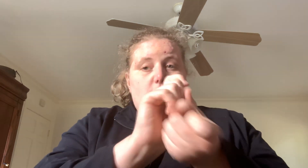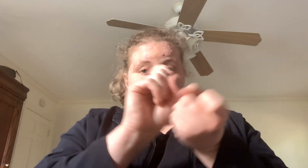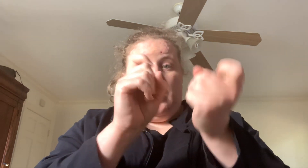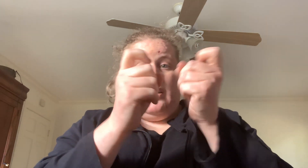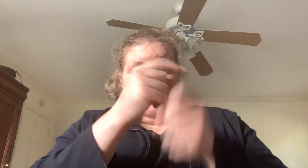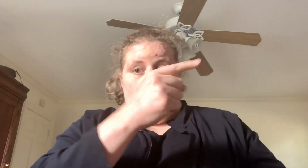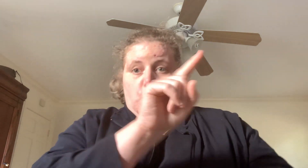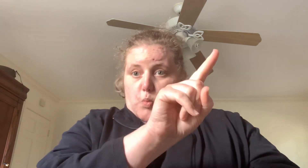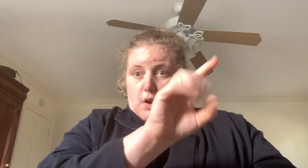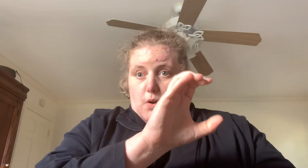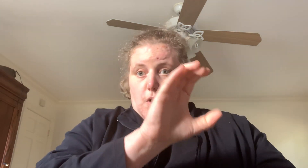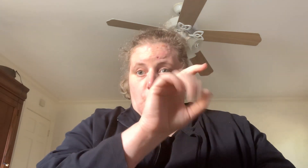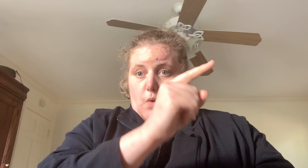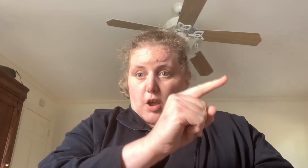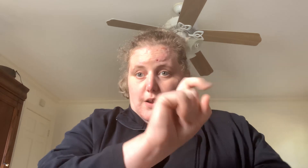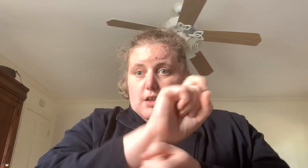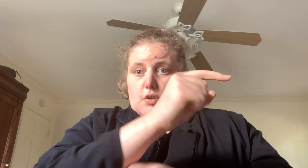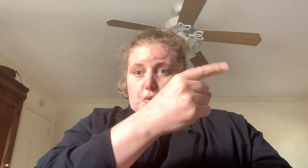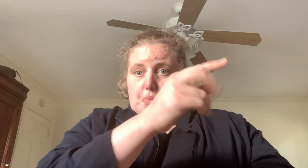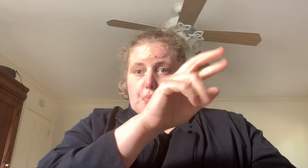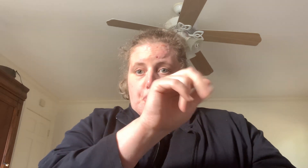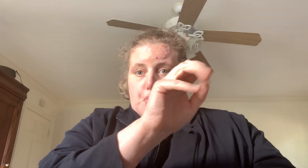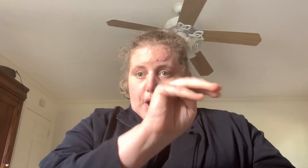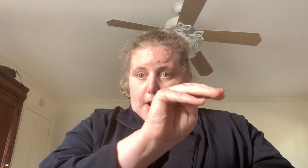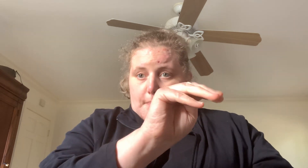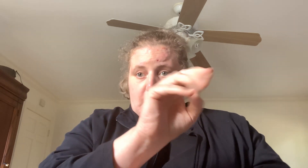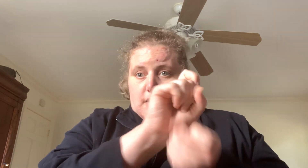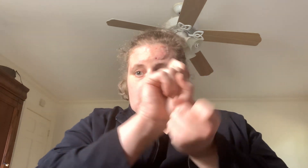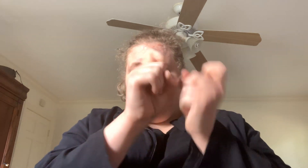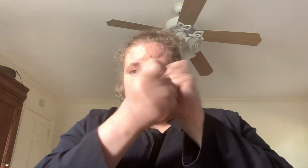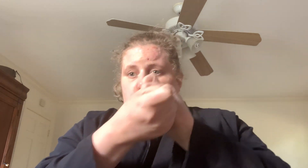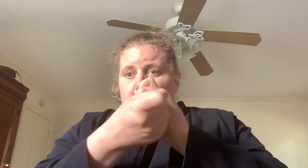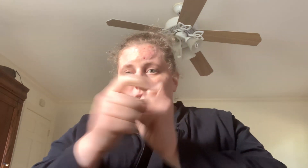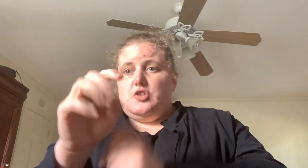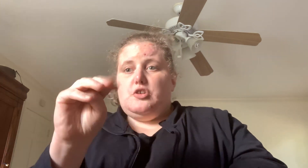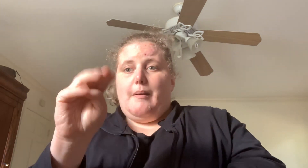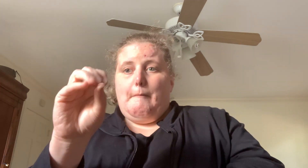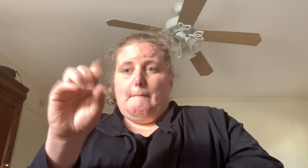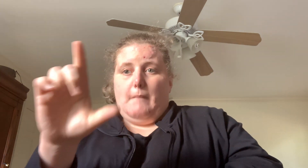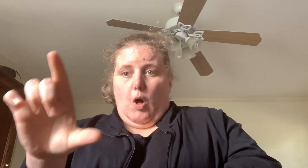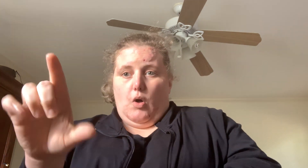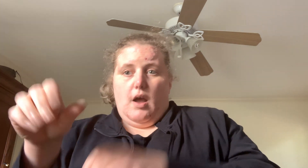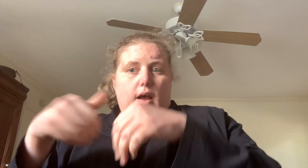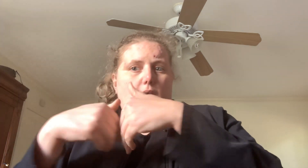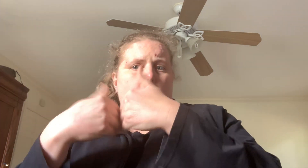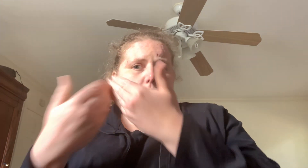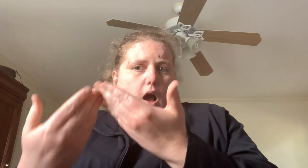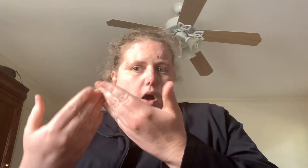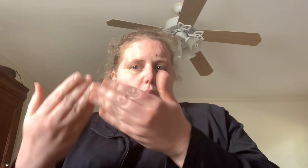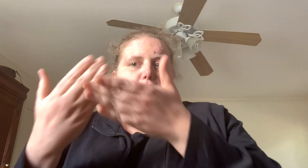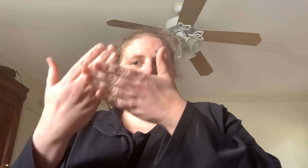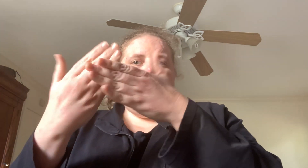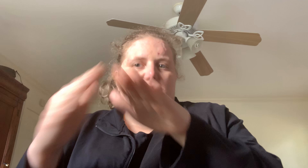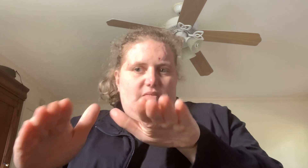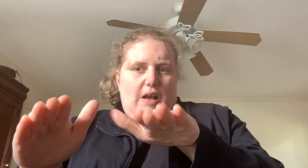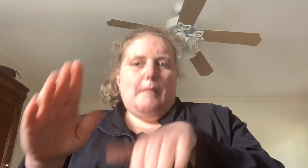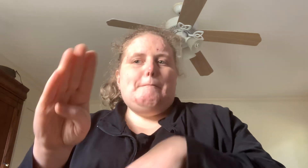to moles. We do that by essentially dividing by the atomic mass, but we set it up as an equation because we